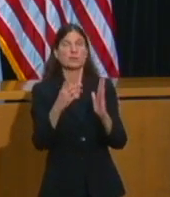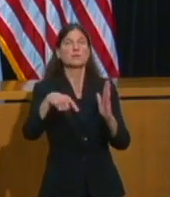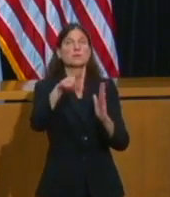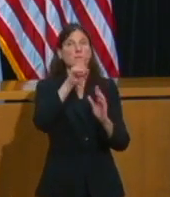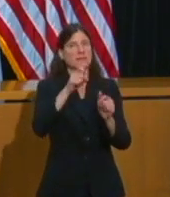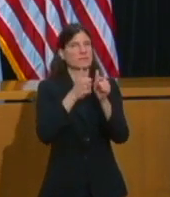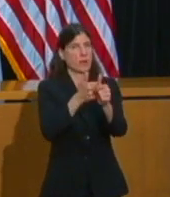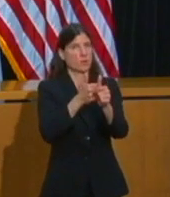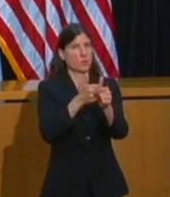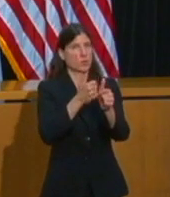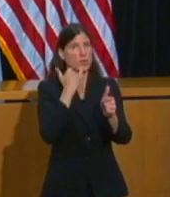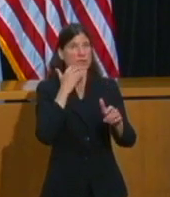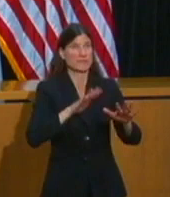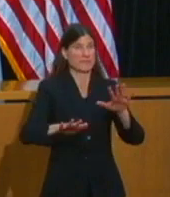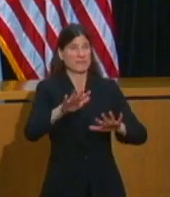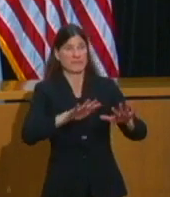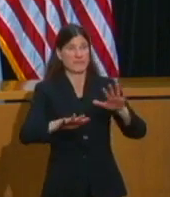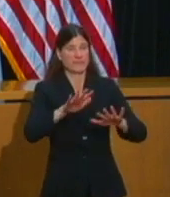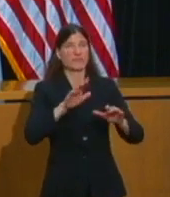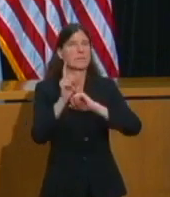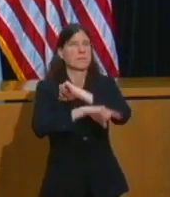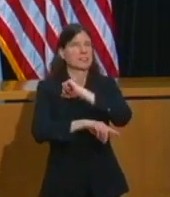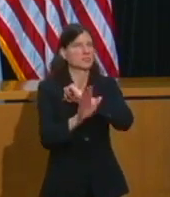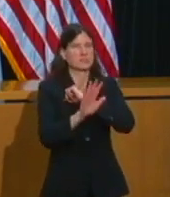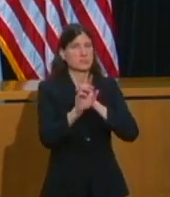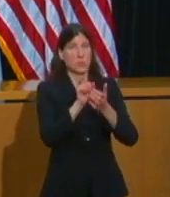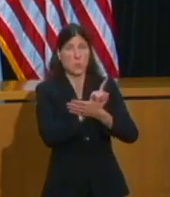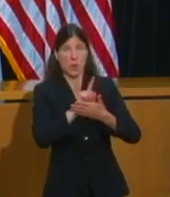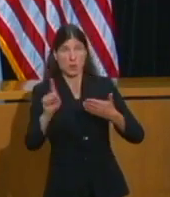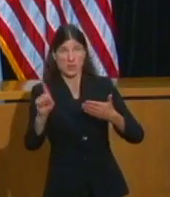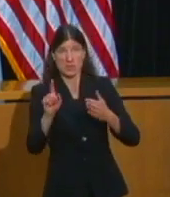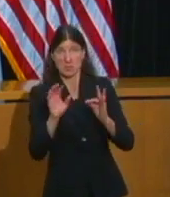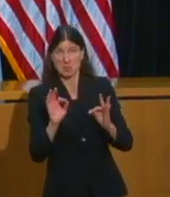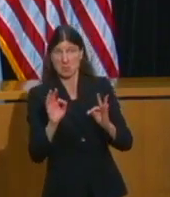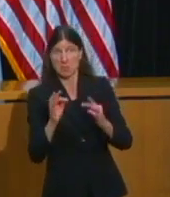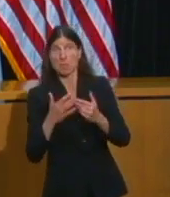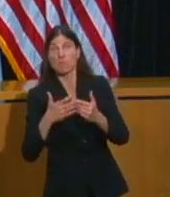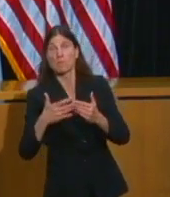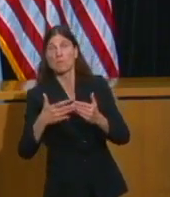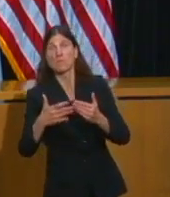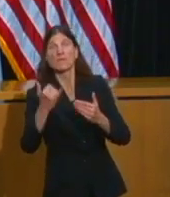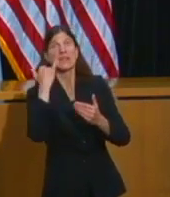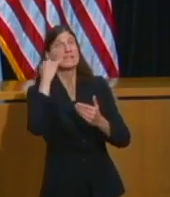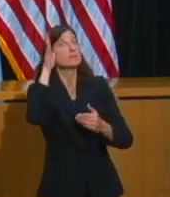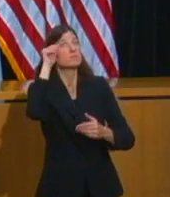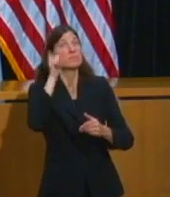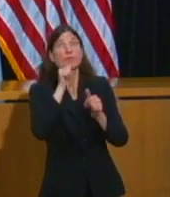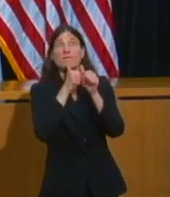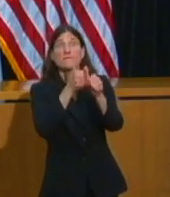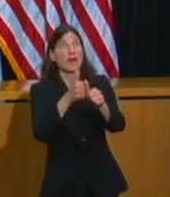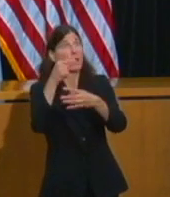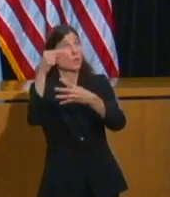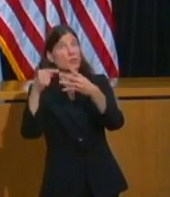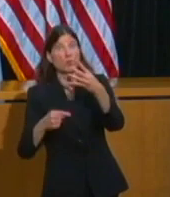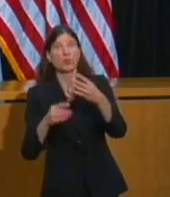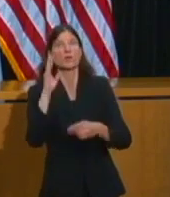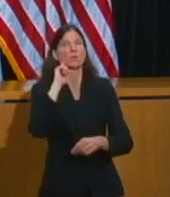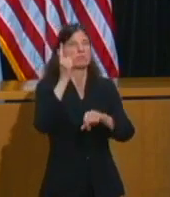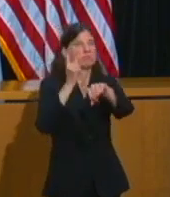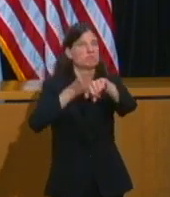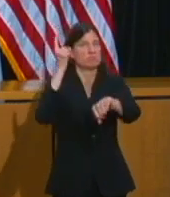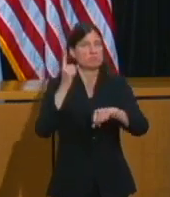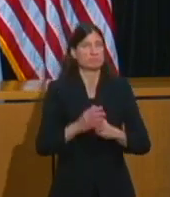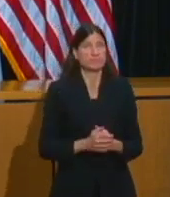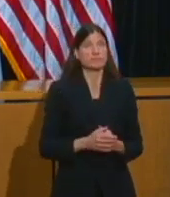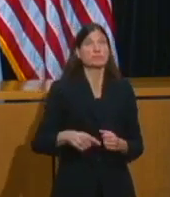And in that regard, we want to highlight four areas of the new protocols in particular. First, each retail store must monitor